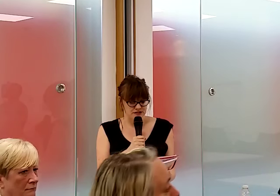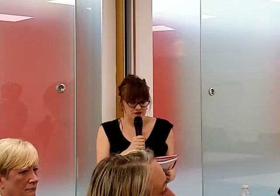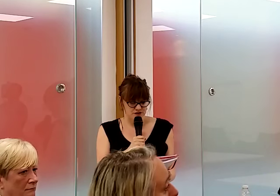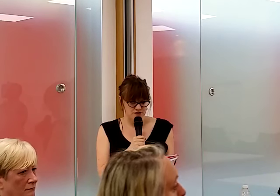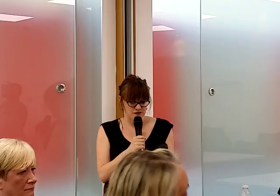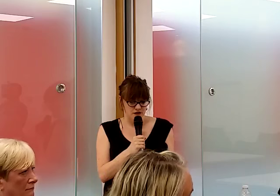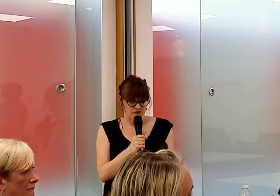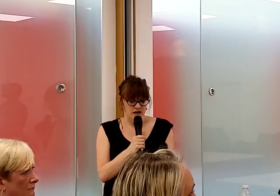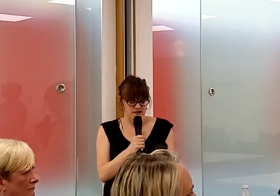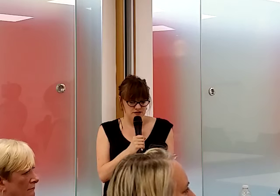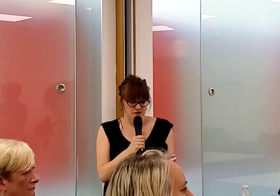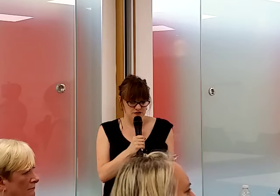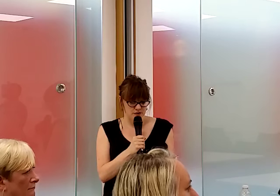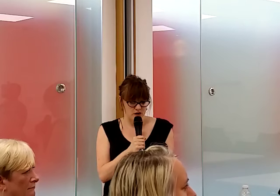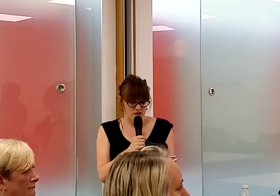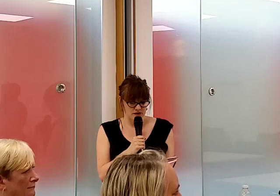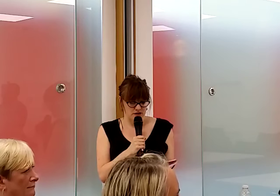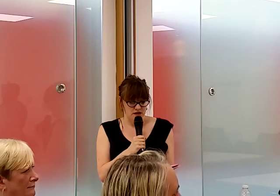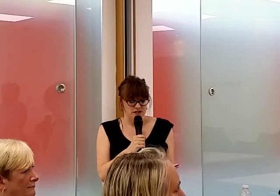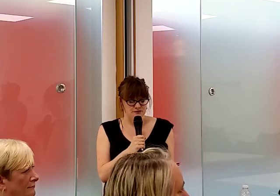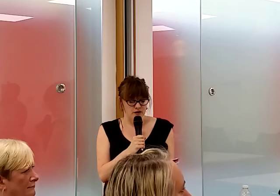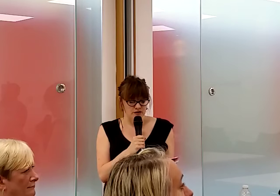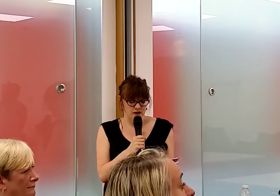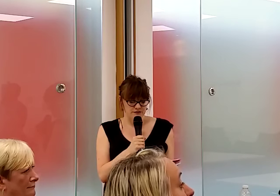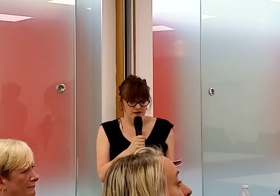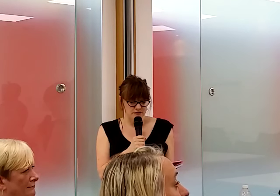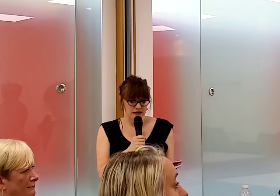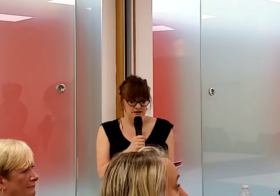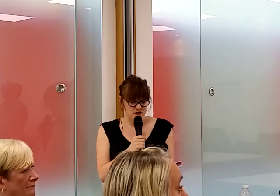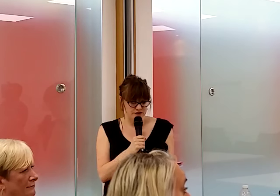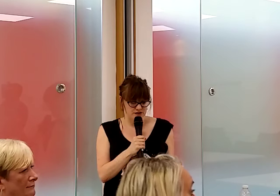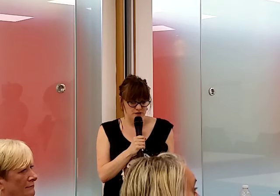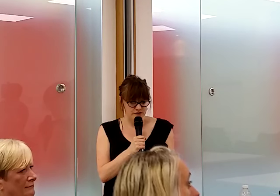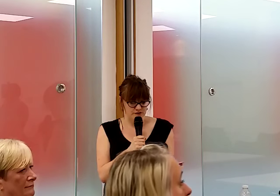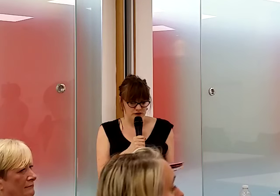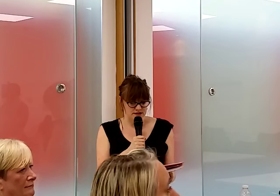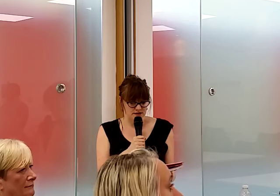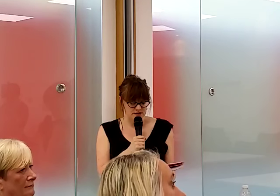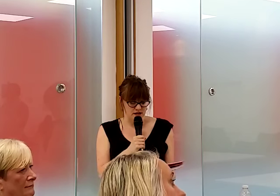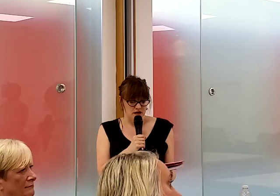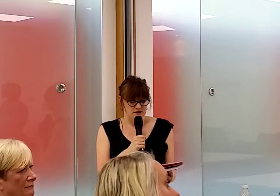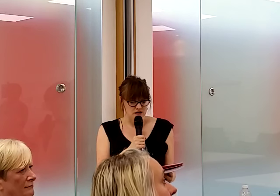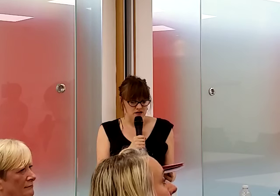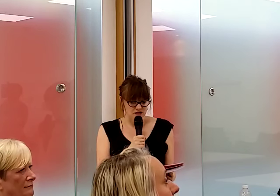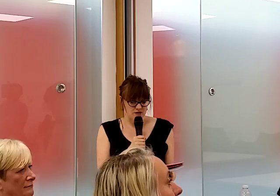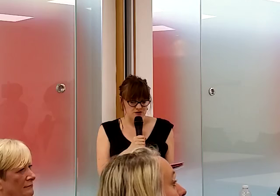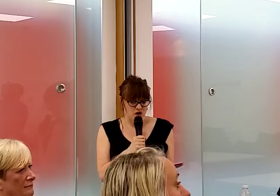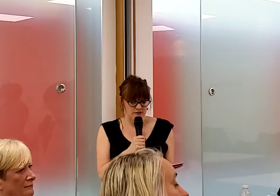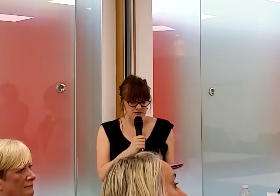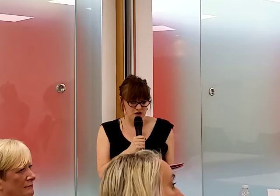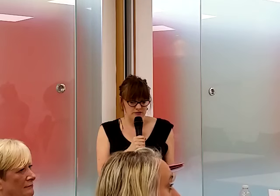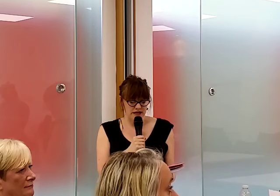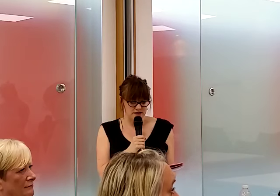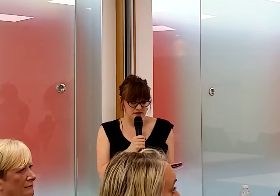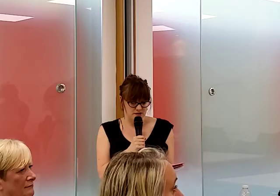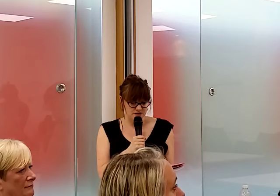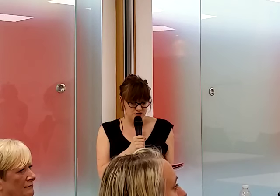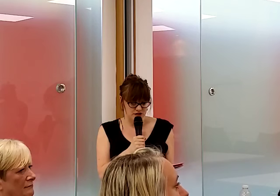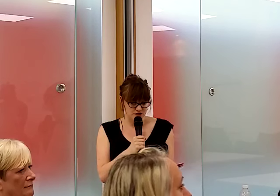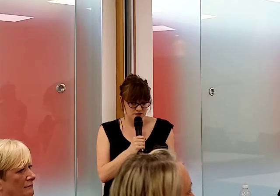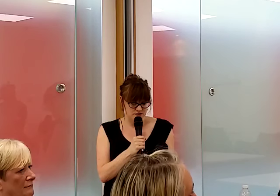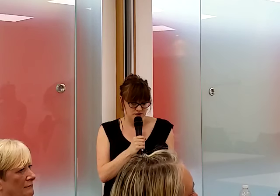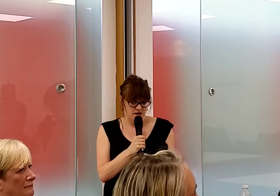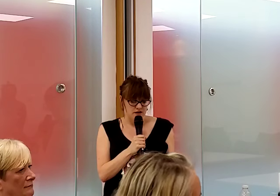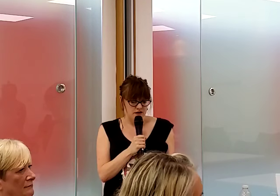They have backed petitions, raised issues in Parliament, spoken up for the millions of us who have been voiceless, and turned up time and time again